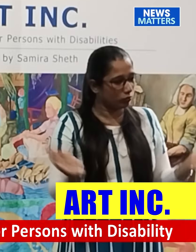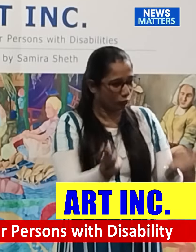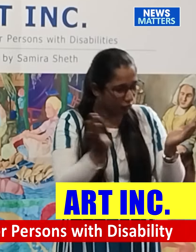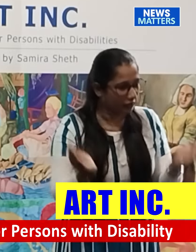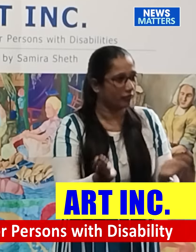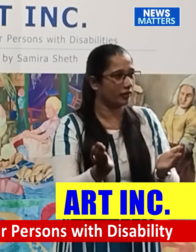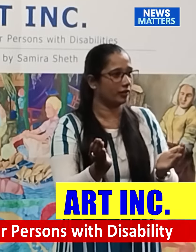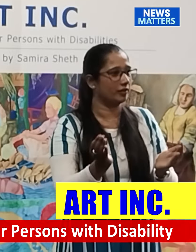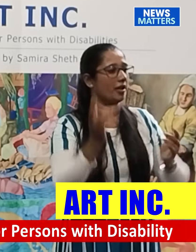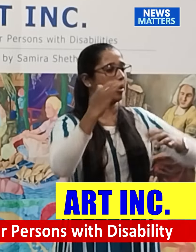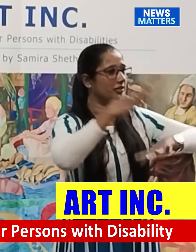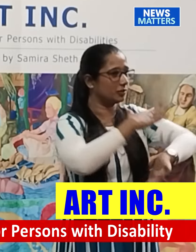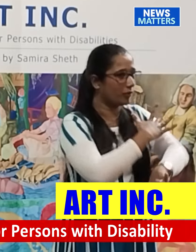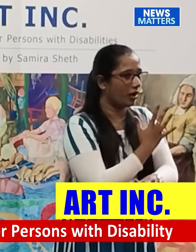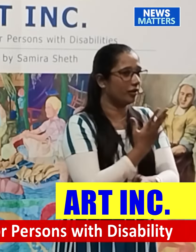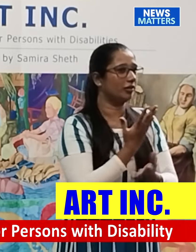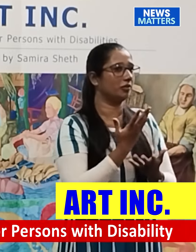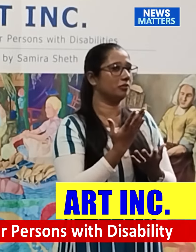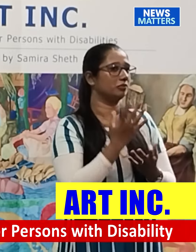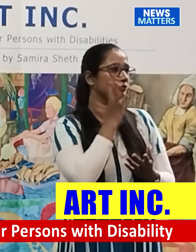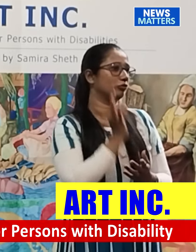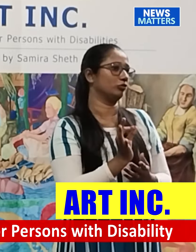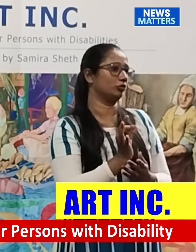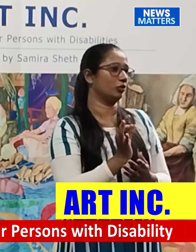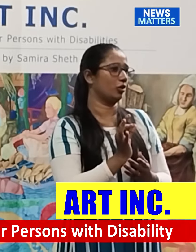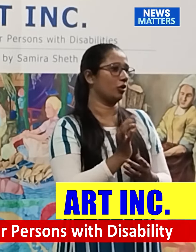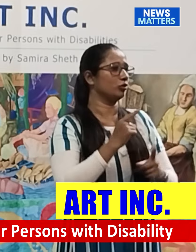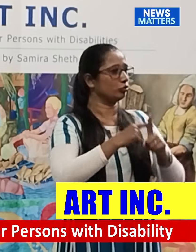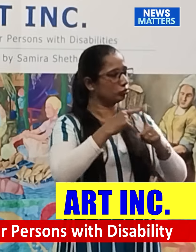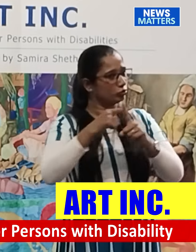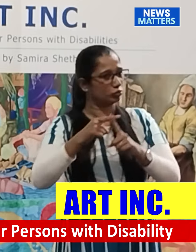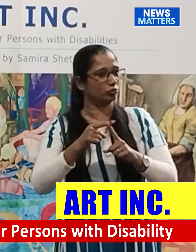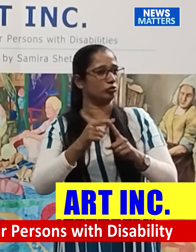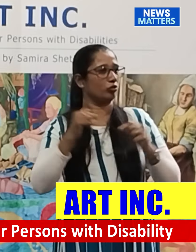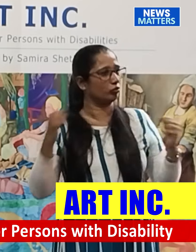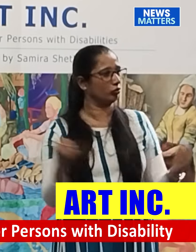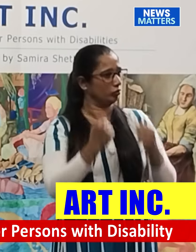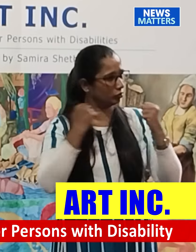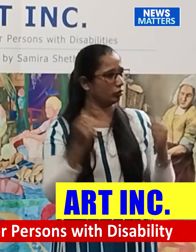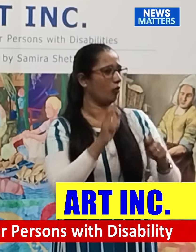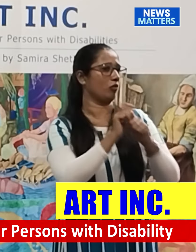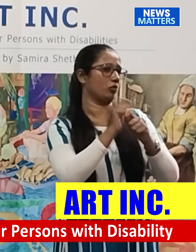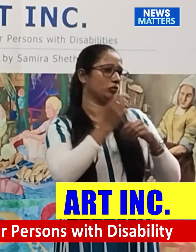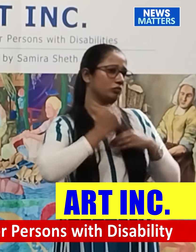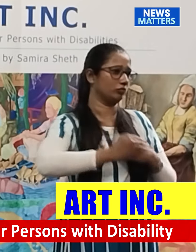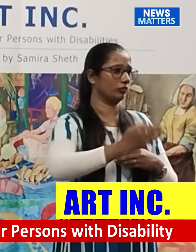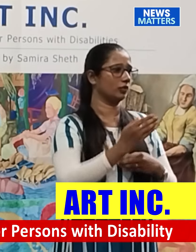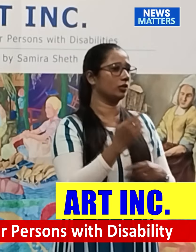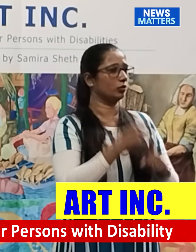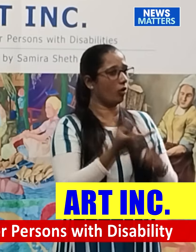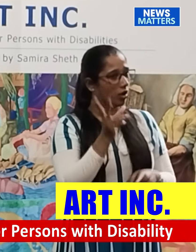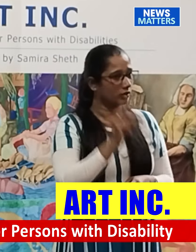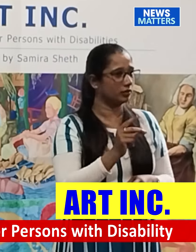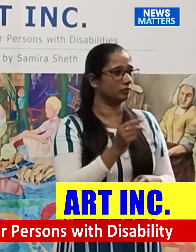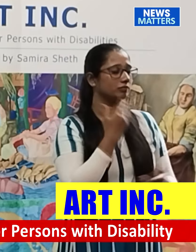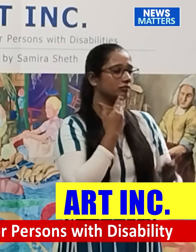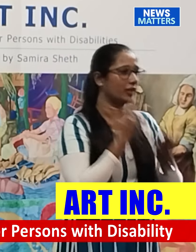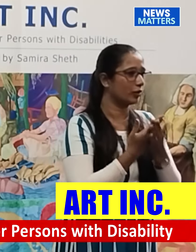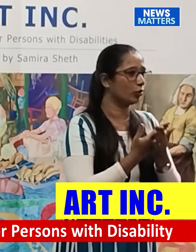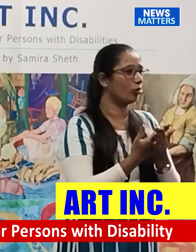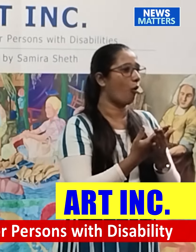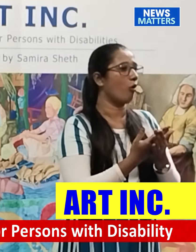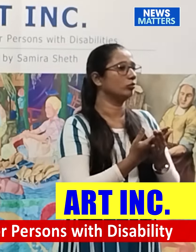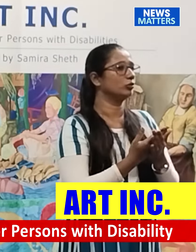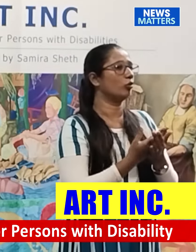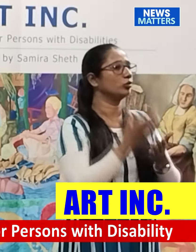do all the good work. And with this, once again, I thank all the sponsors who